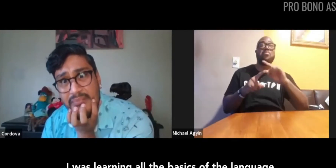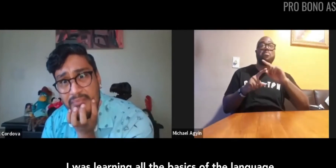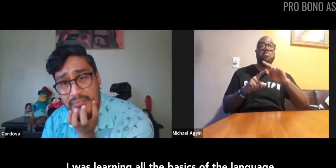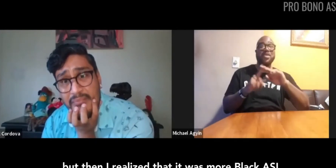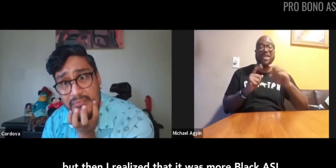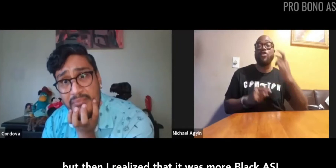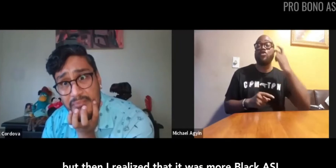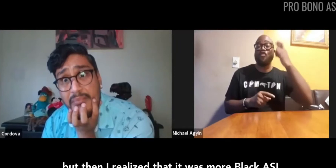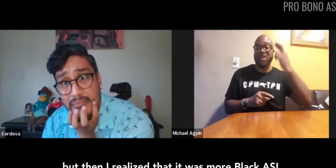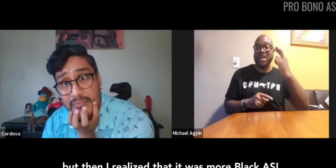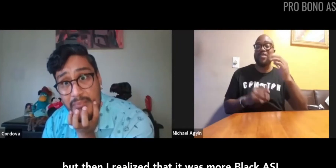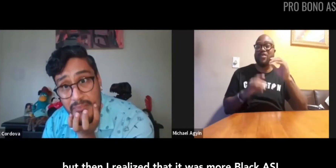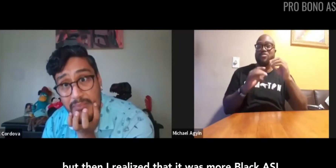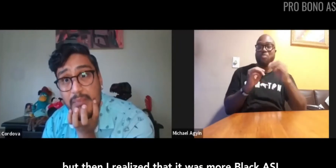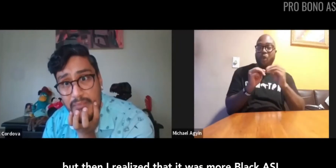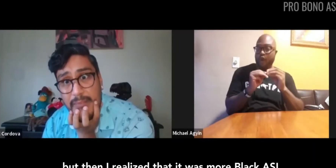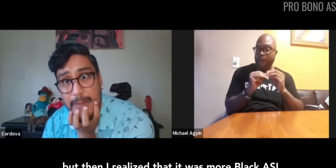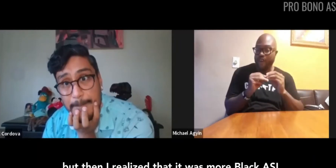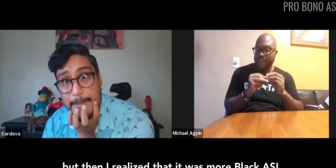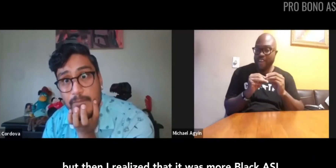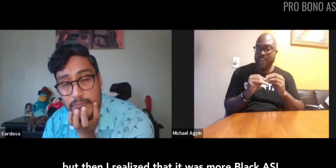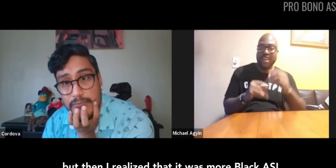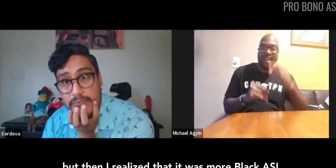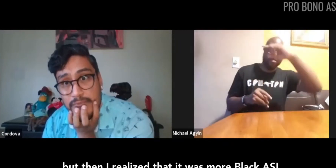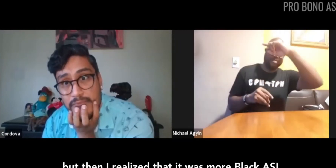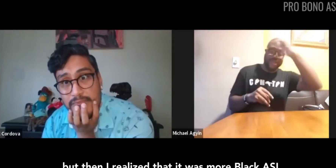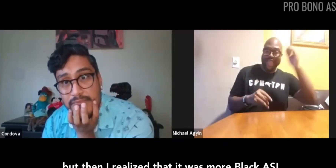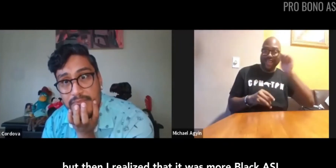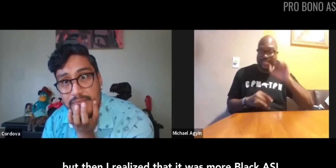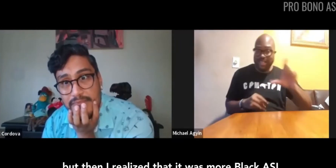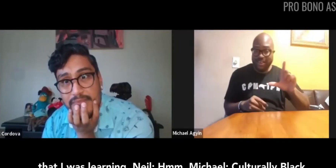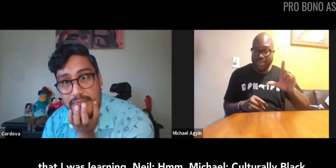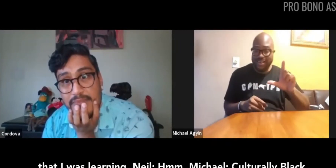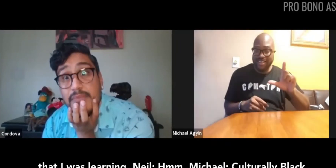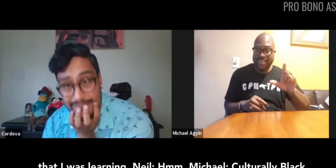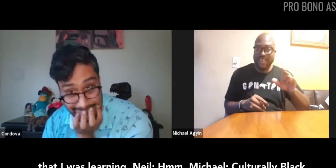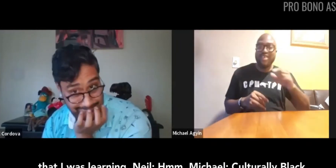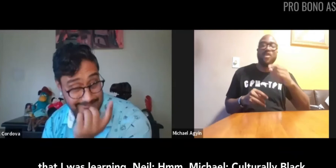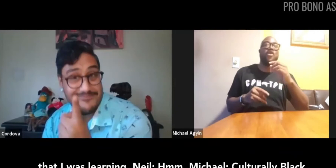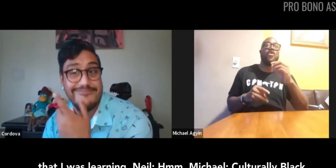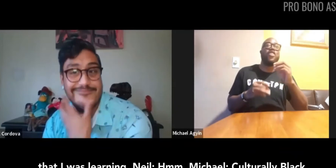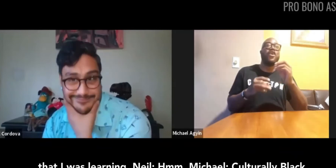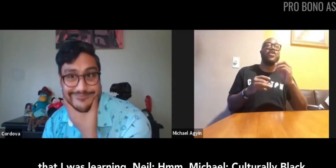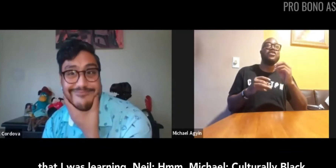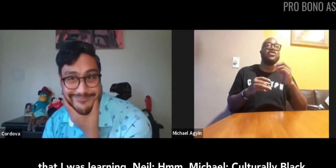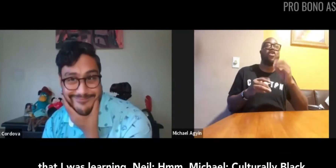the language, but then I realized that it was more black ASL that I was learning.